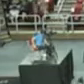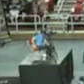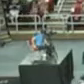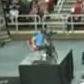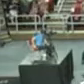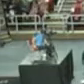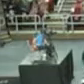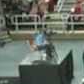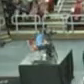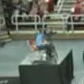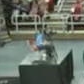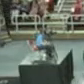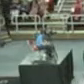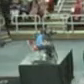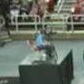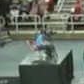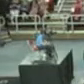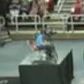So where are we? 210.